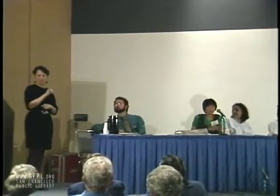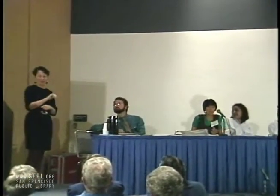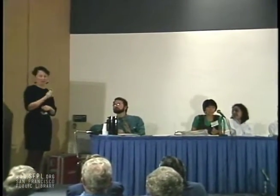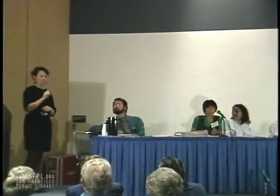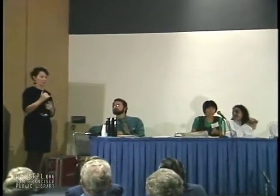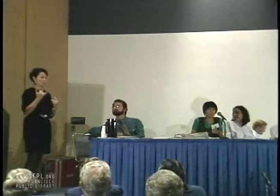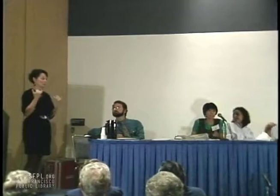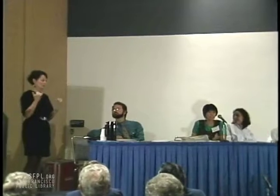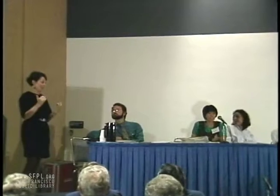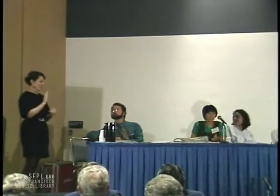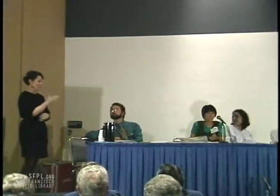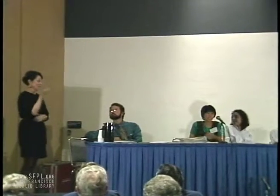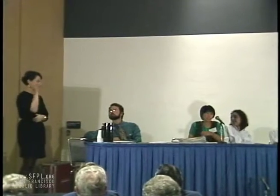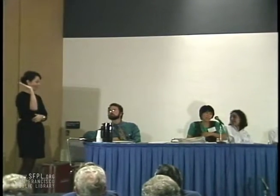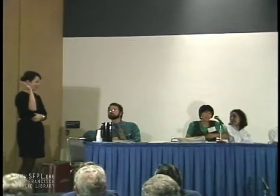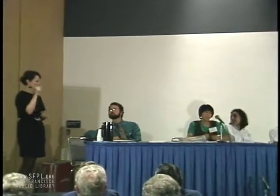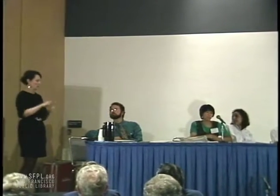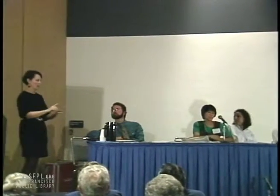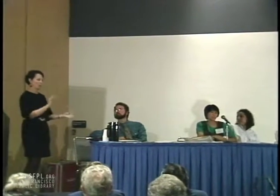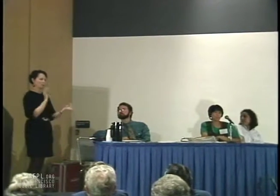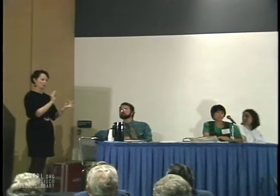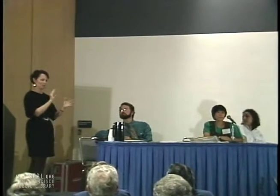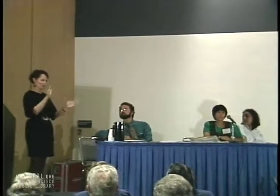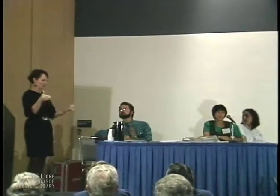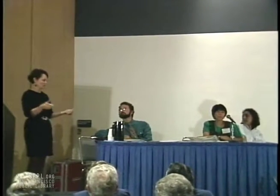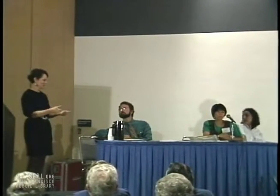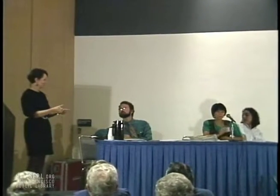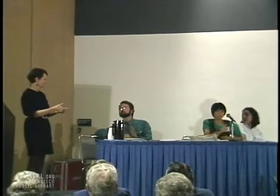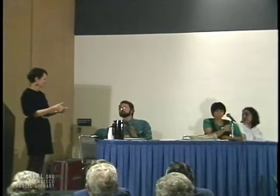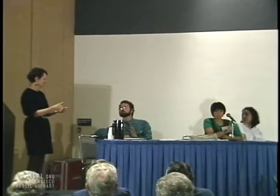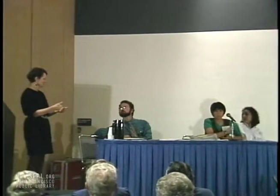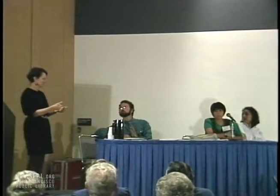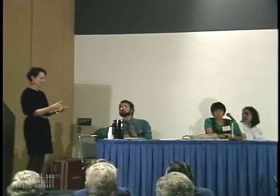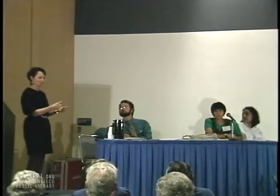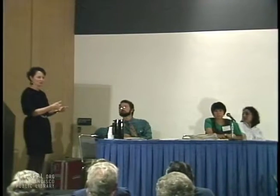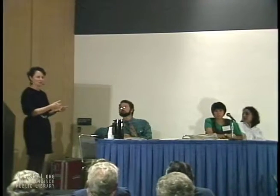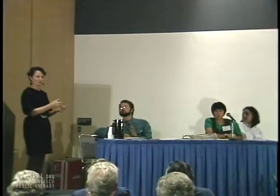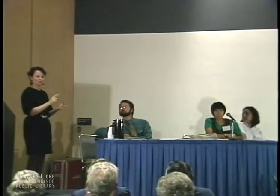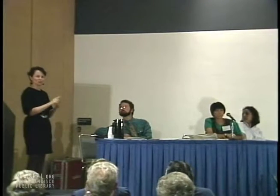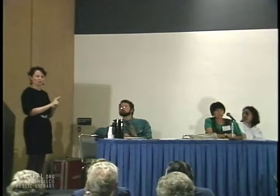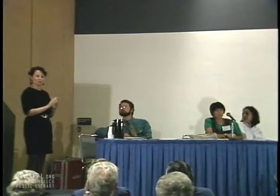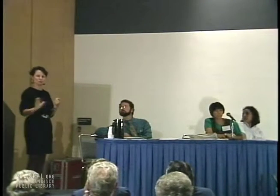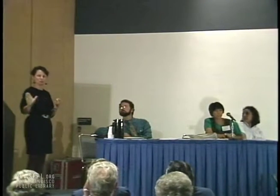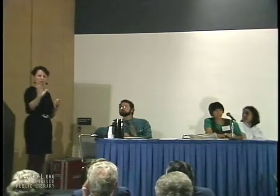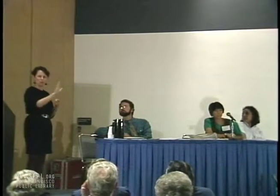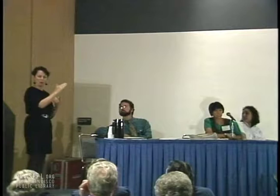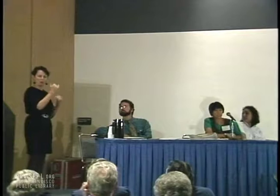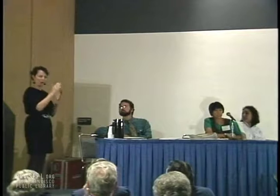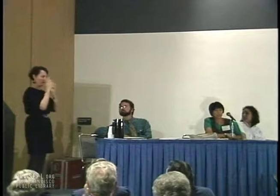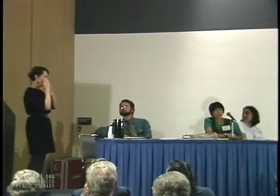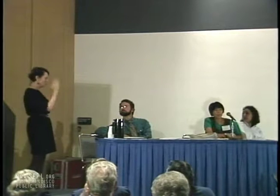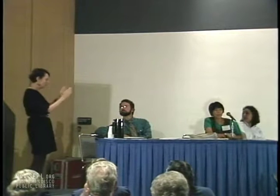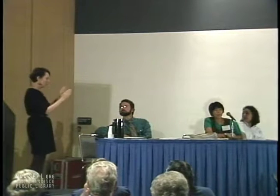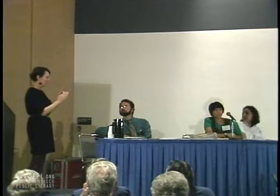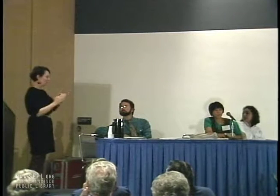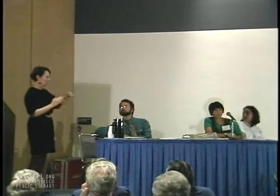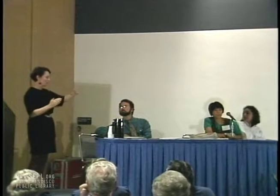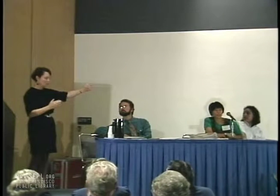perfect introduction to your listening to the panel members sharing their experiences, and through that